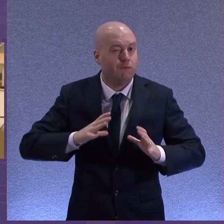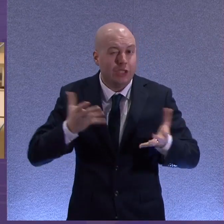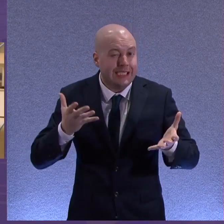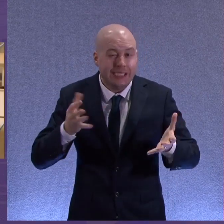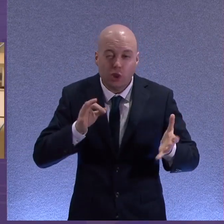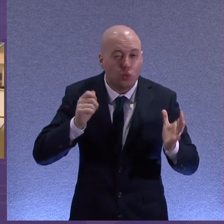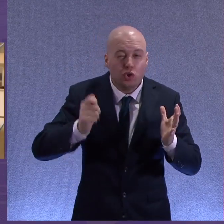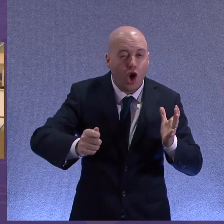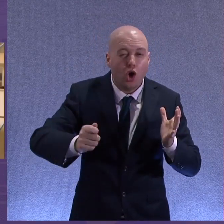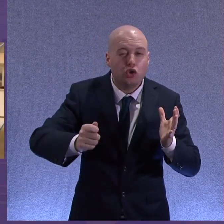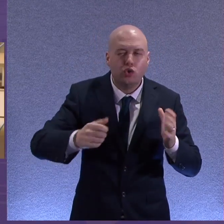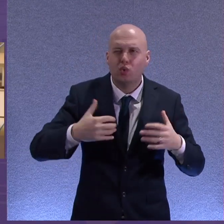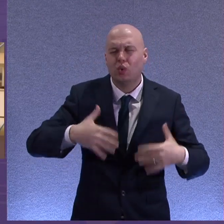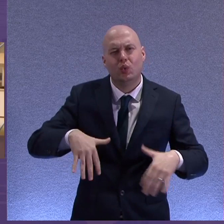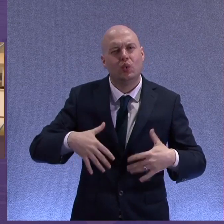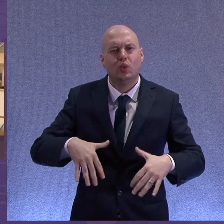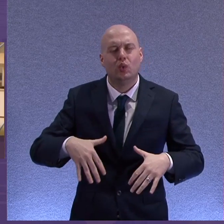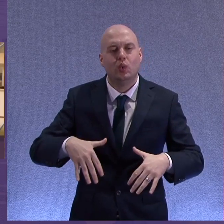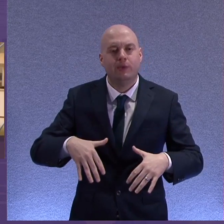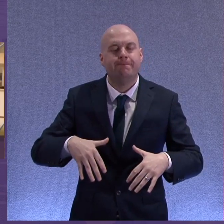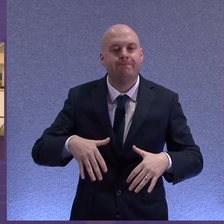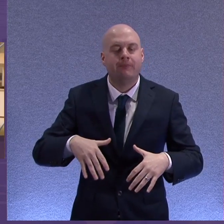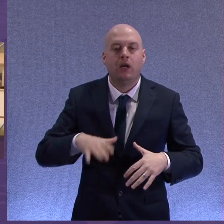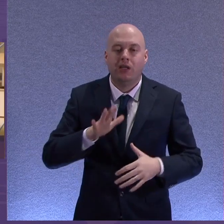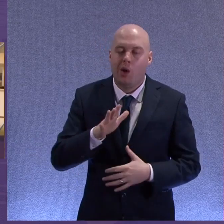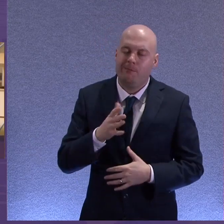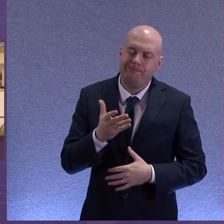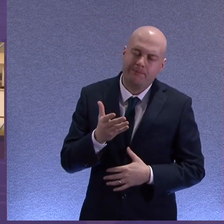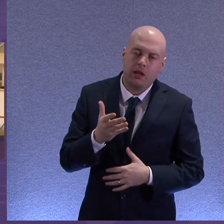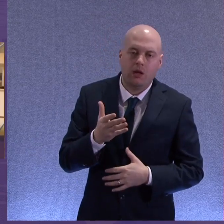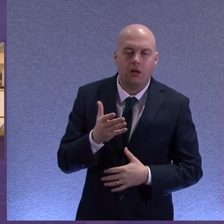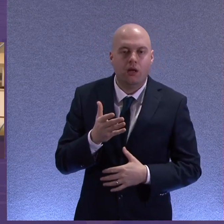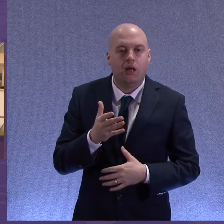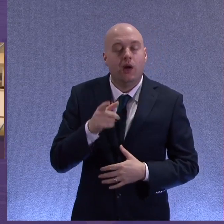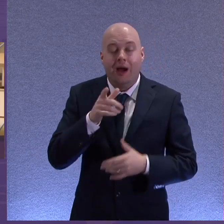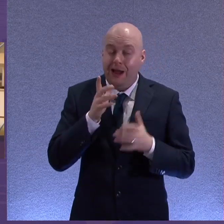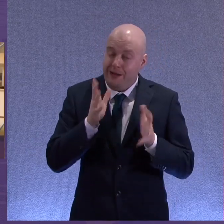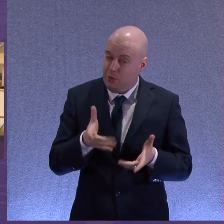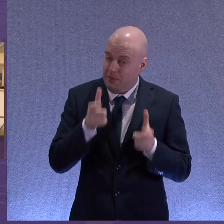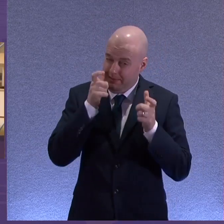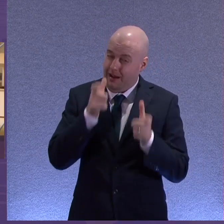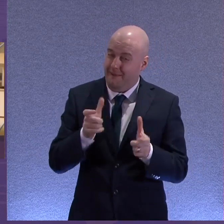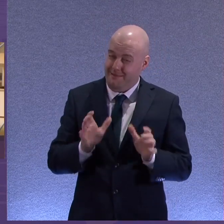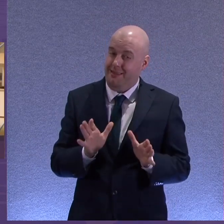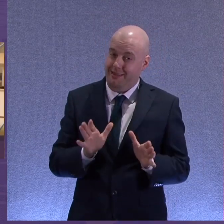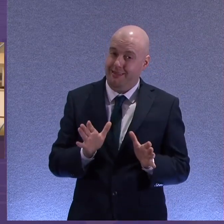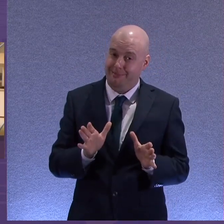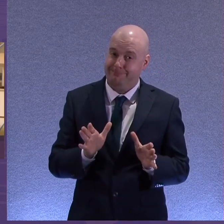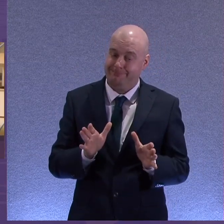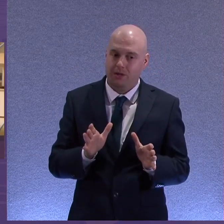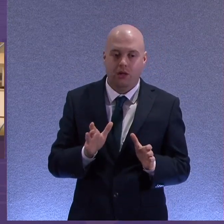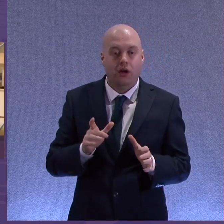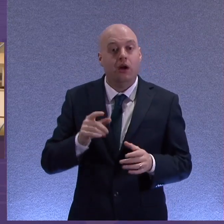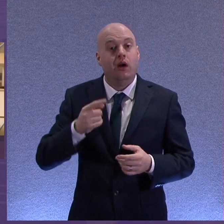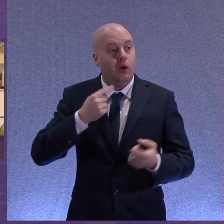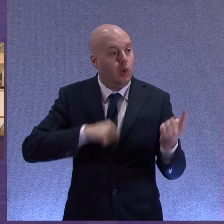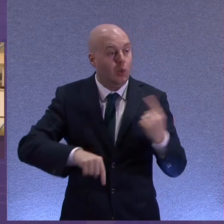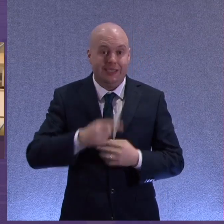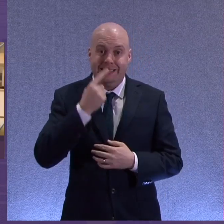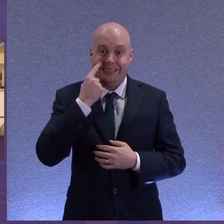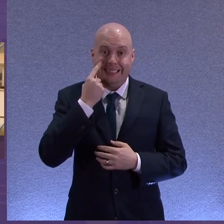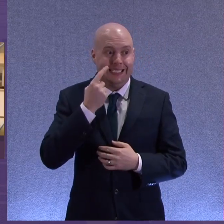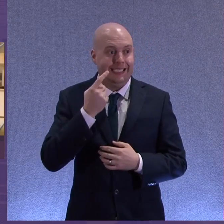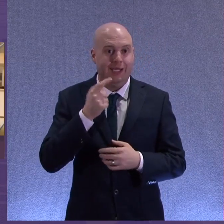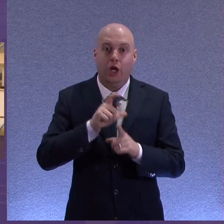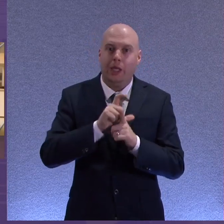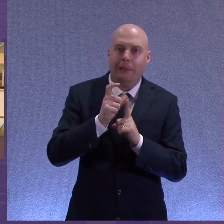put a silver lining on this horrible cloud, but I do think there are elements of in which we are seeing the best of people and the best of